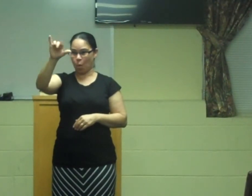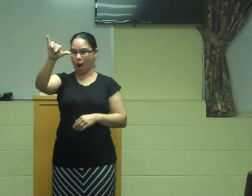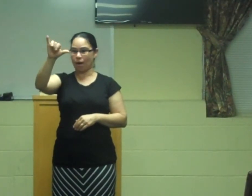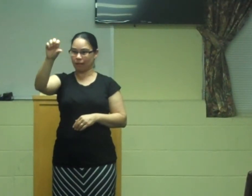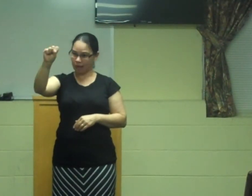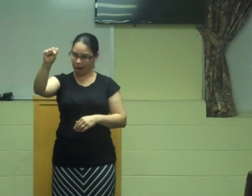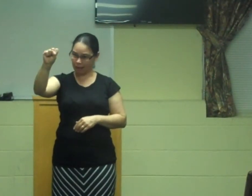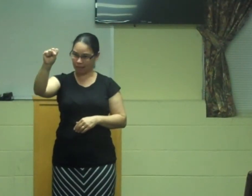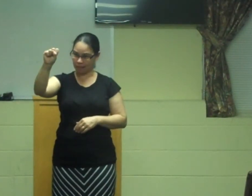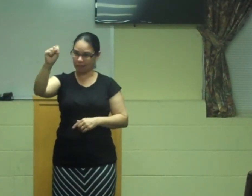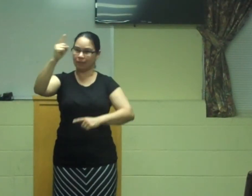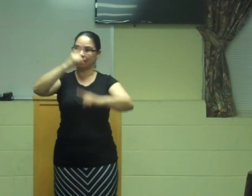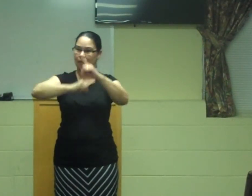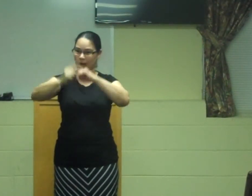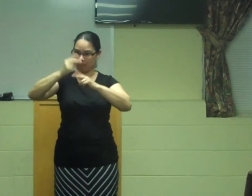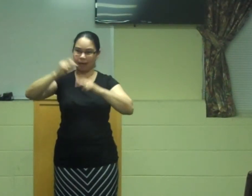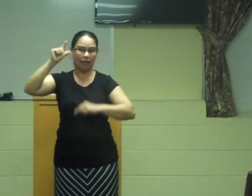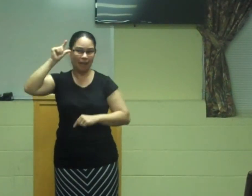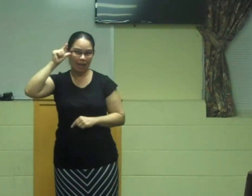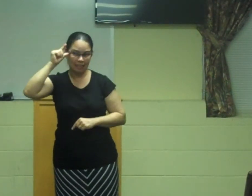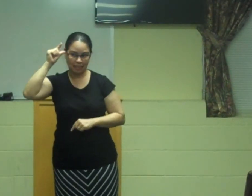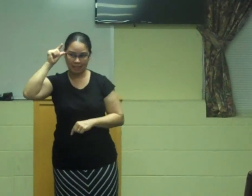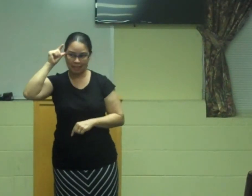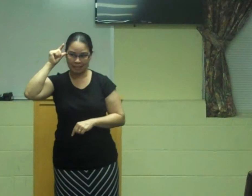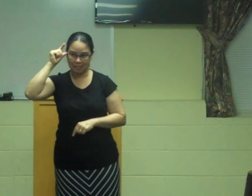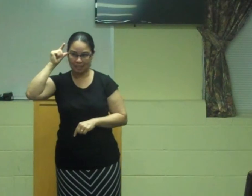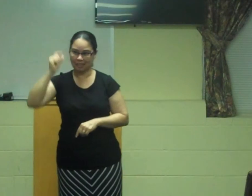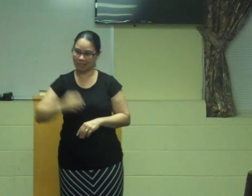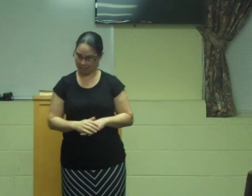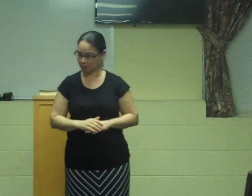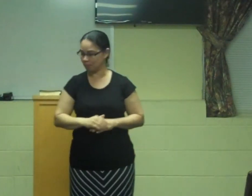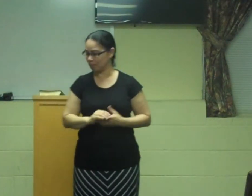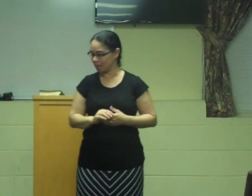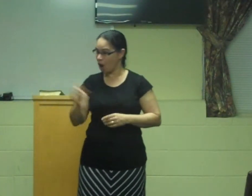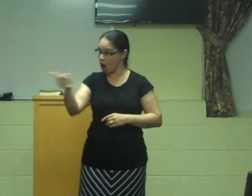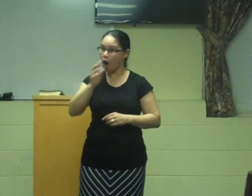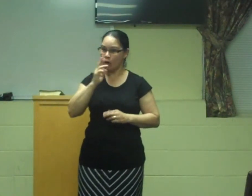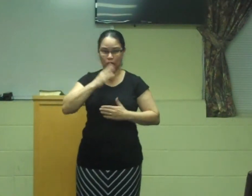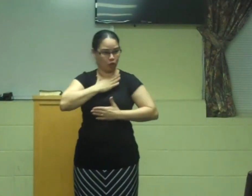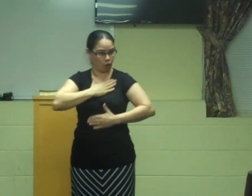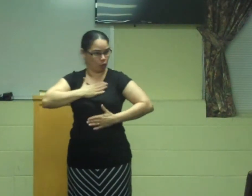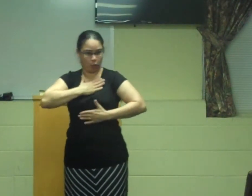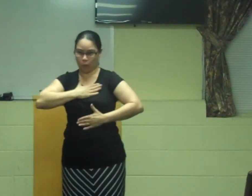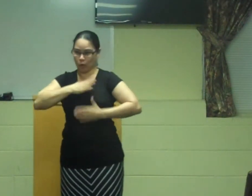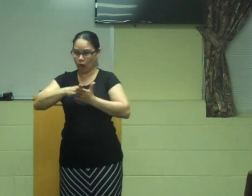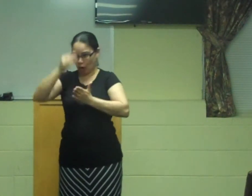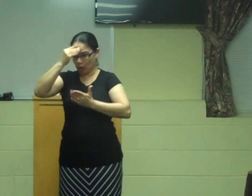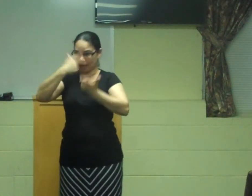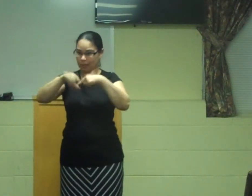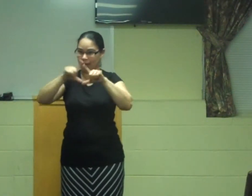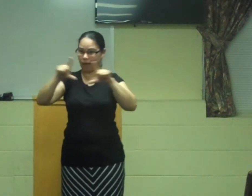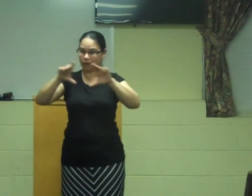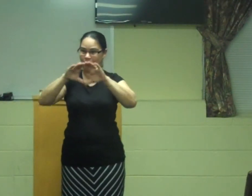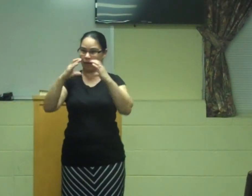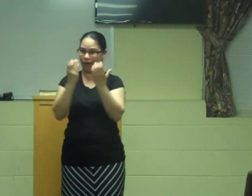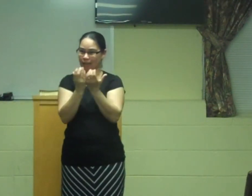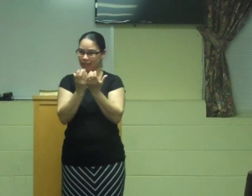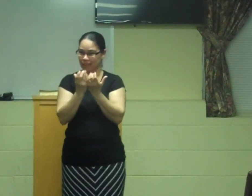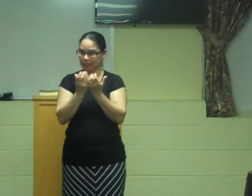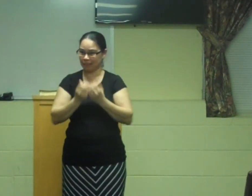What? Gladys. Sign name is Gladys. Are you guys enjoying learning sign language here in the